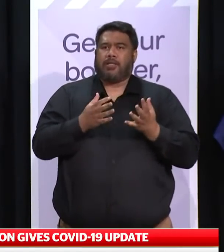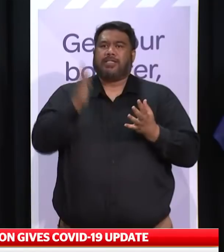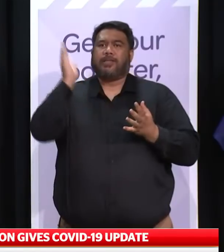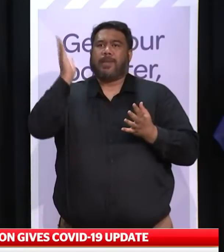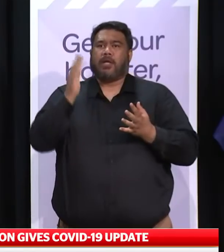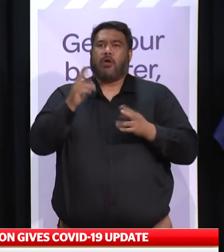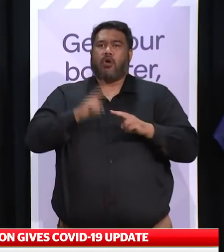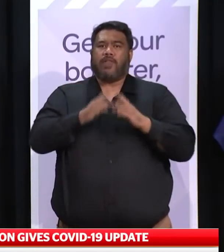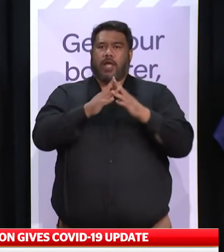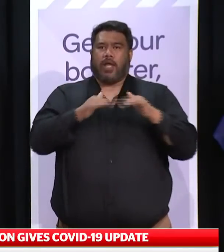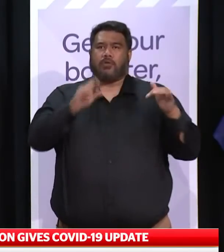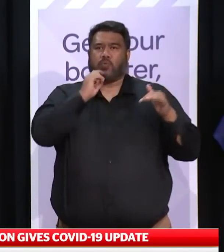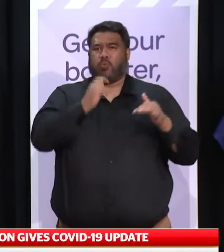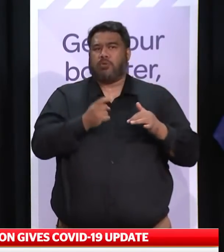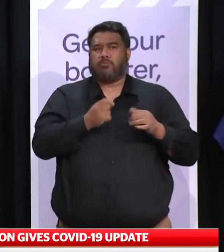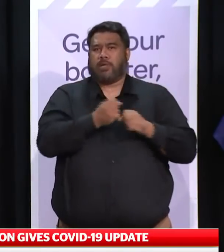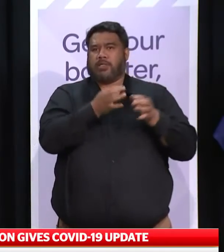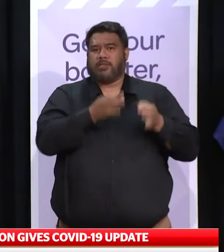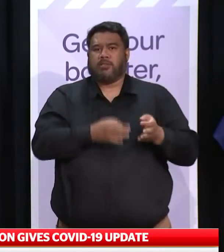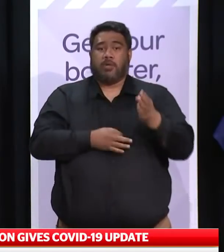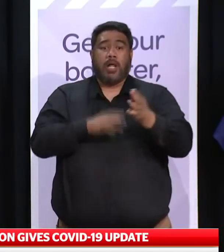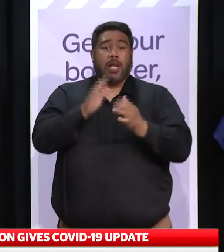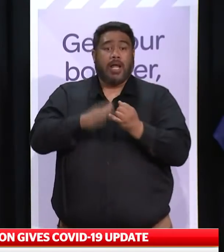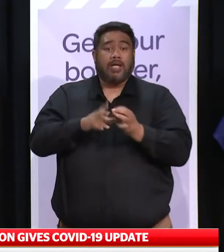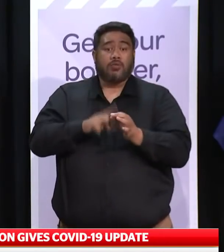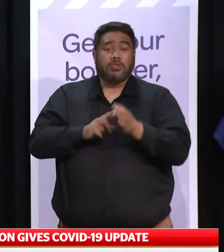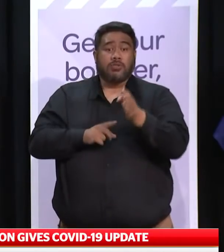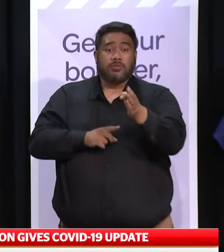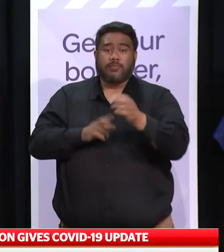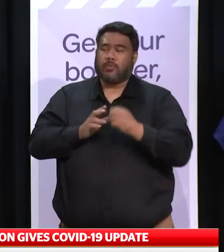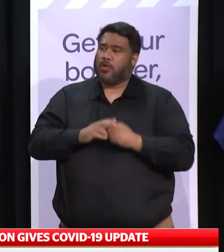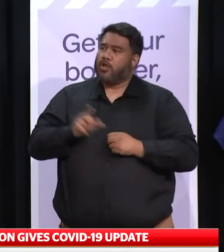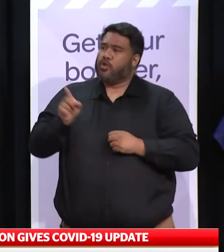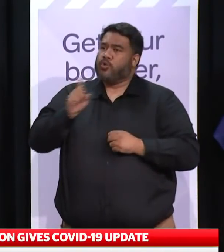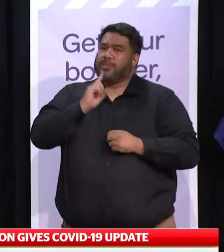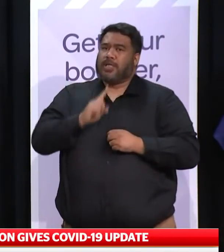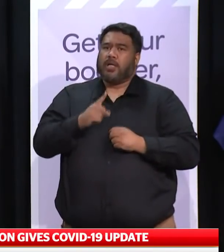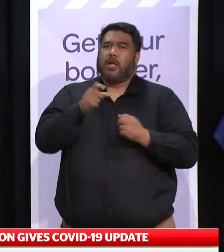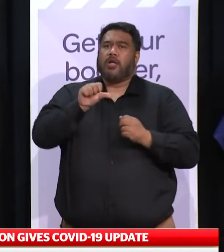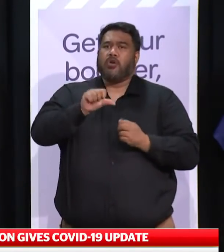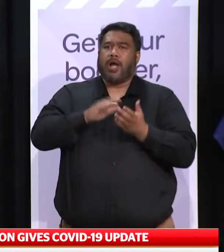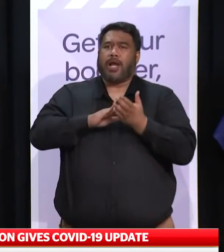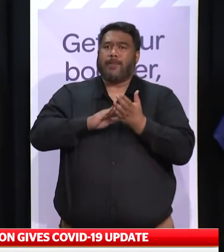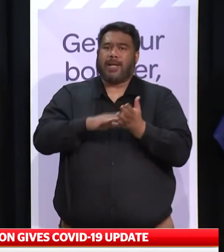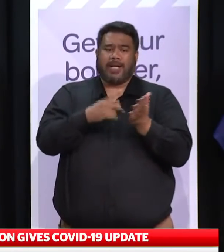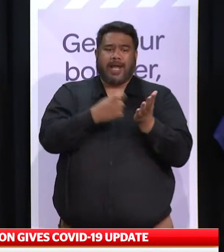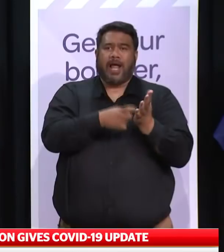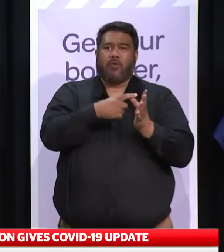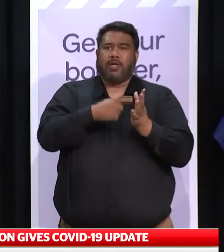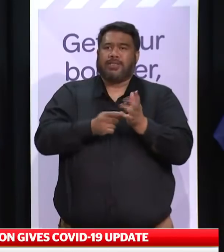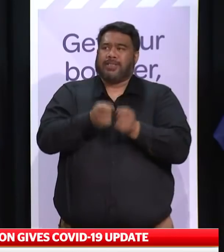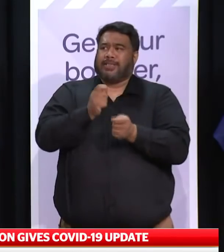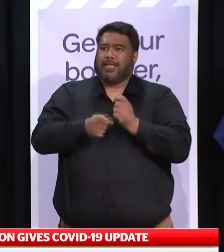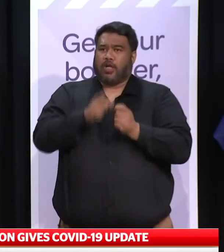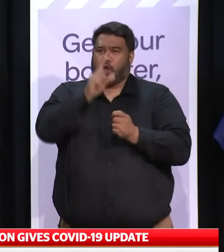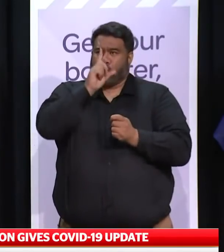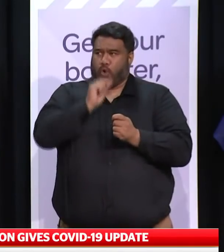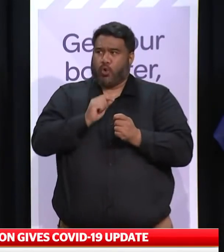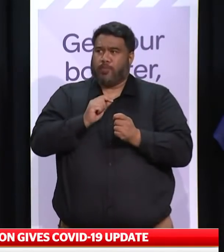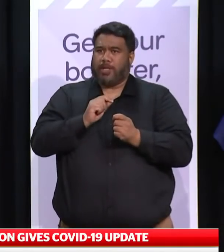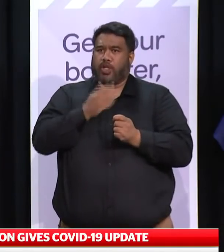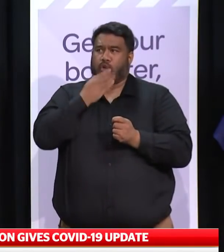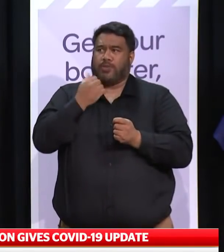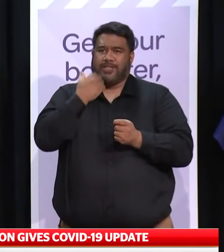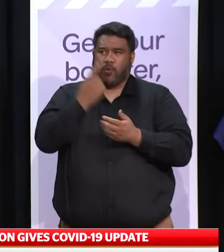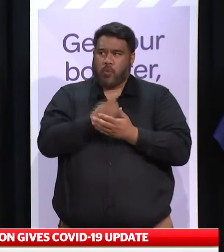that. Minister, last one, Bernard. Yep. 9 million rats could be used as pests Does